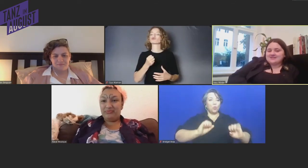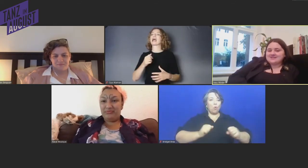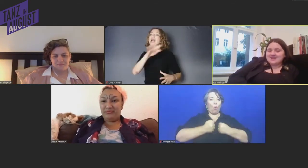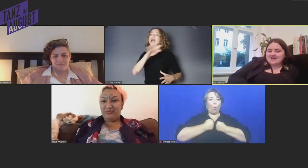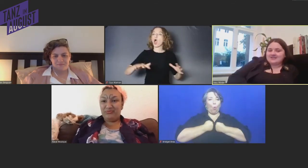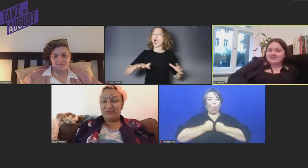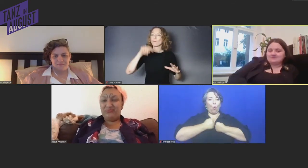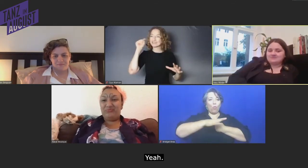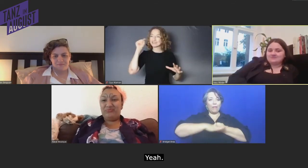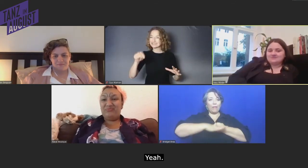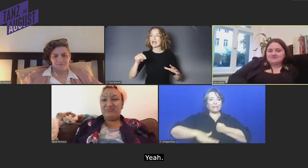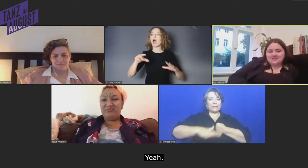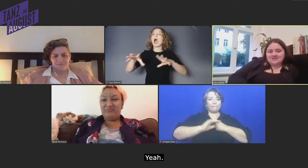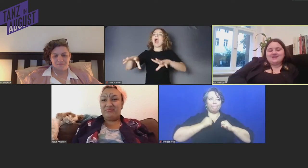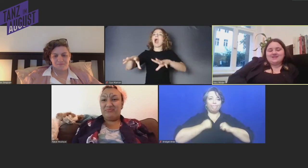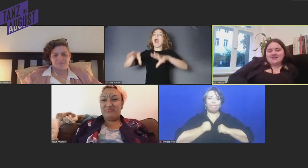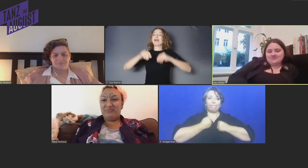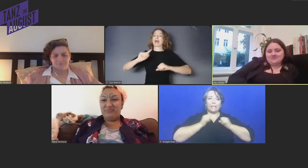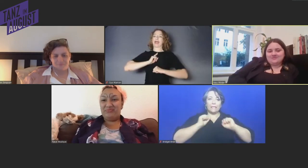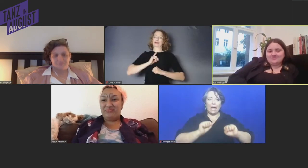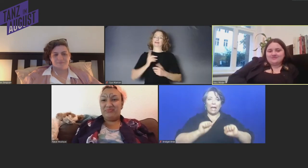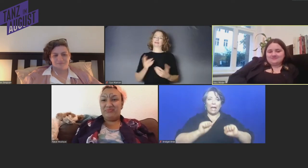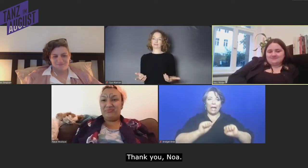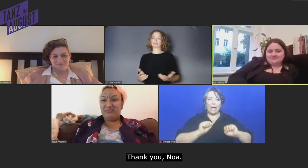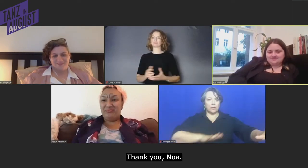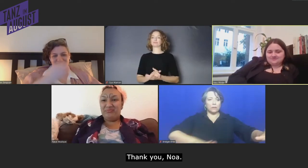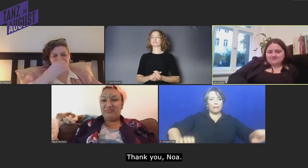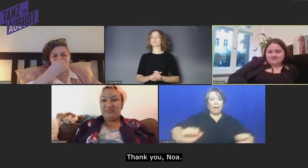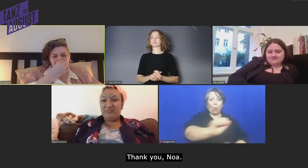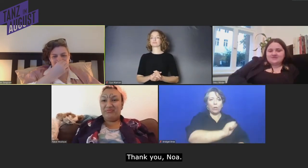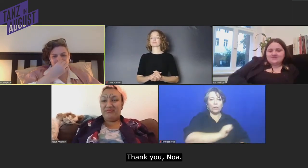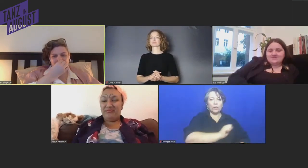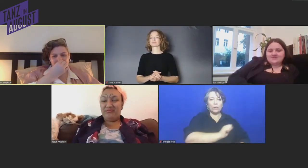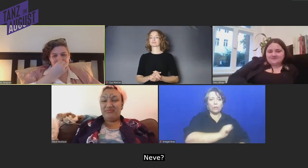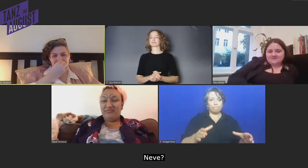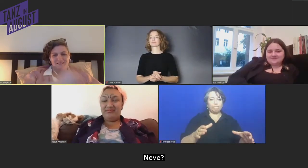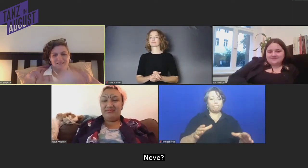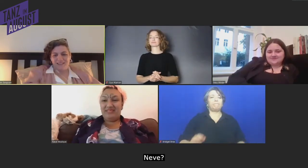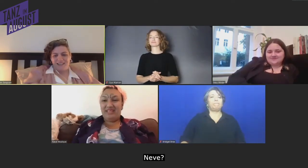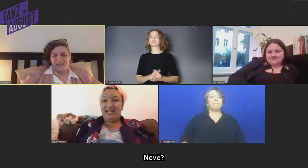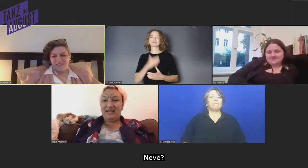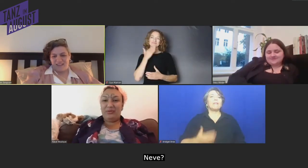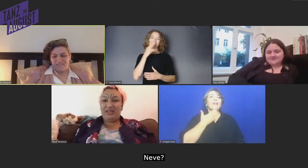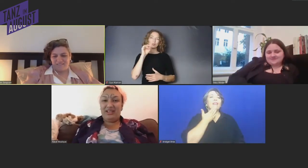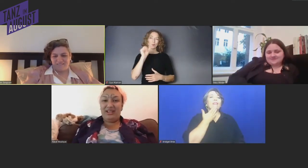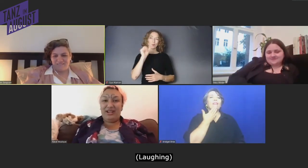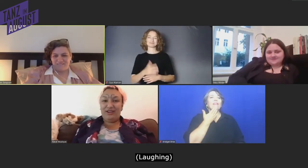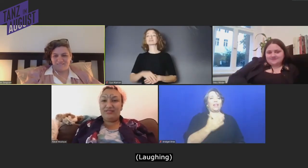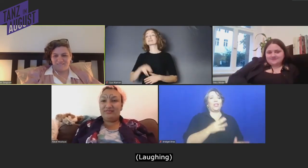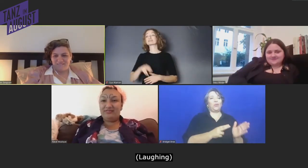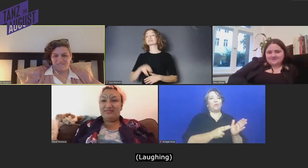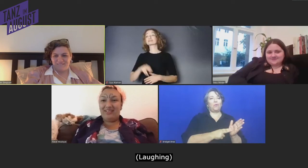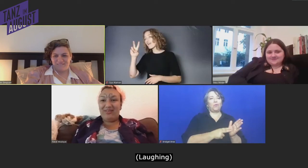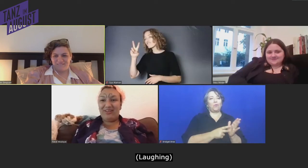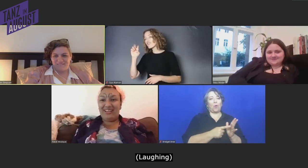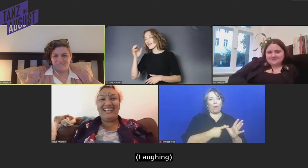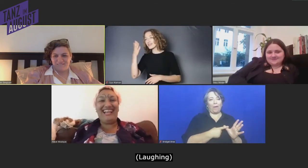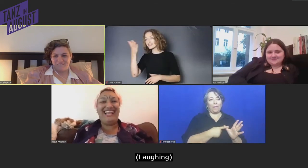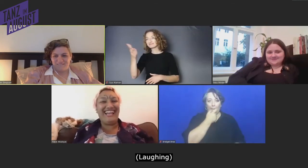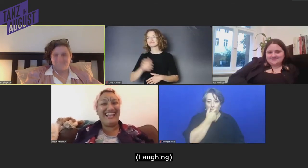space. Yeah. Thank you, Noa. Neve.